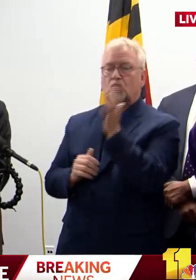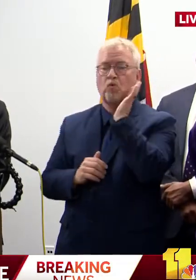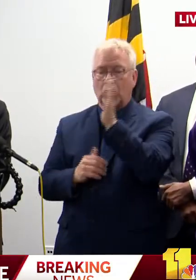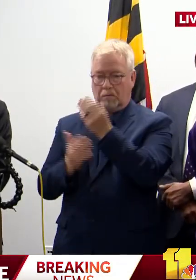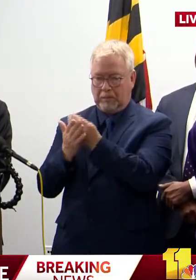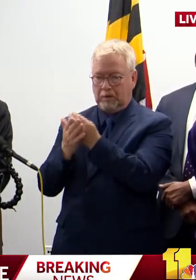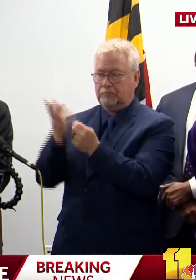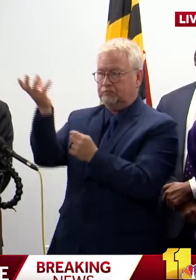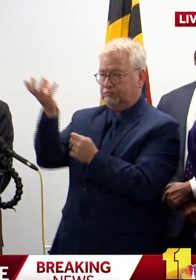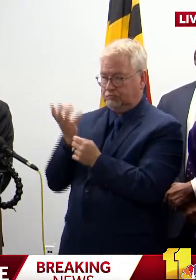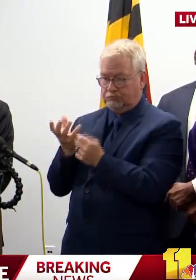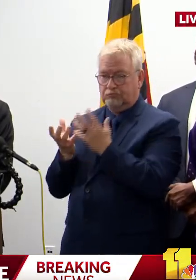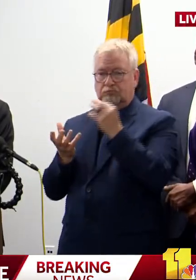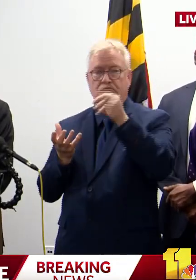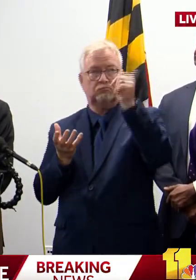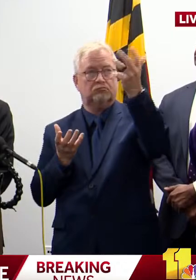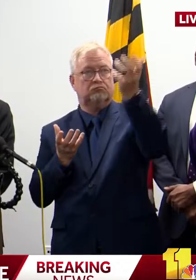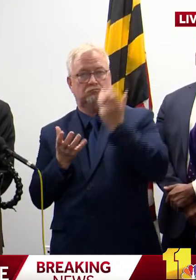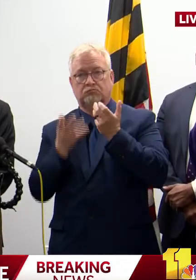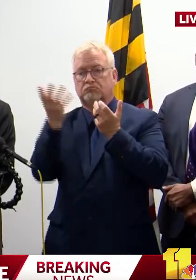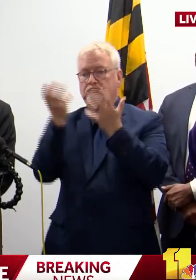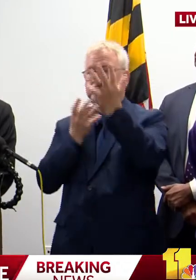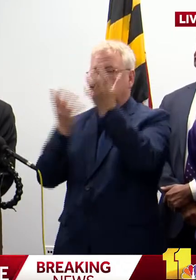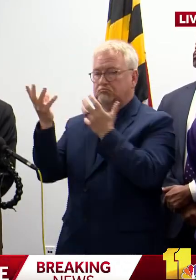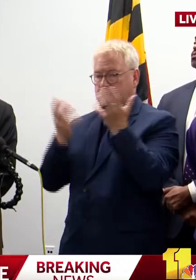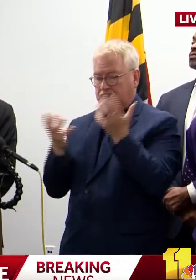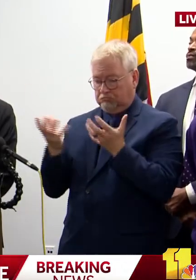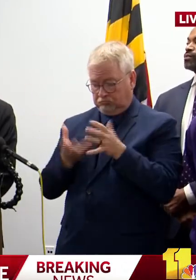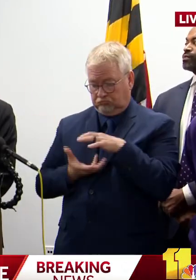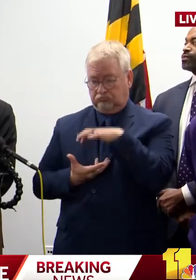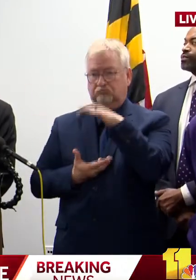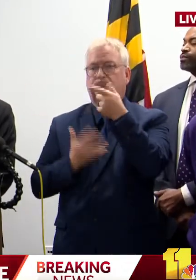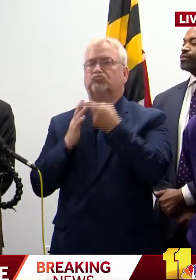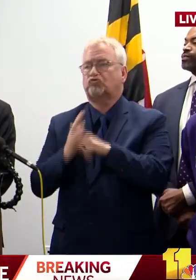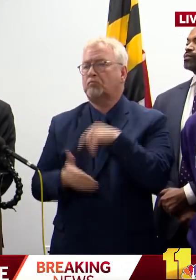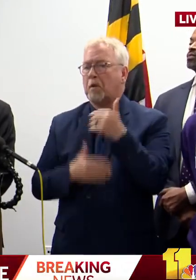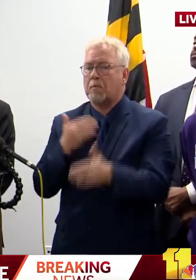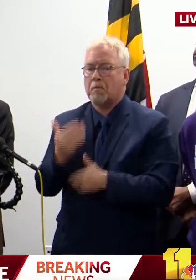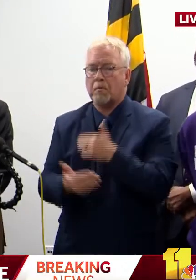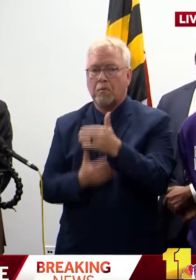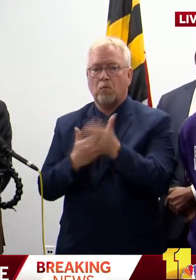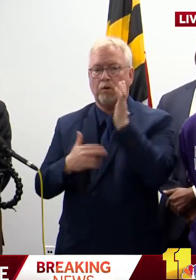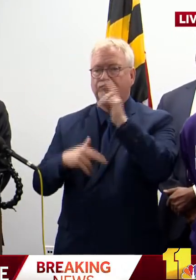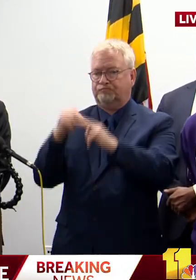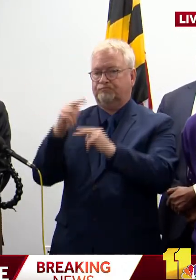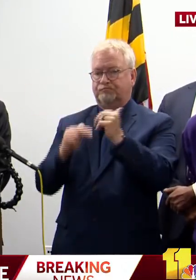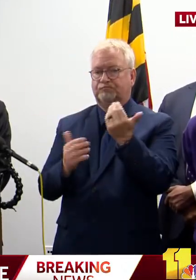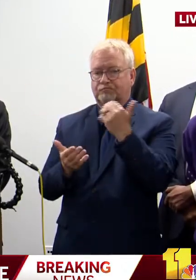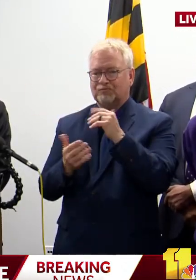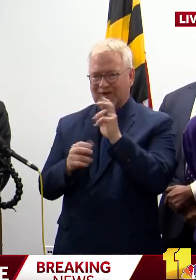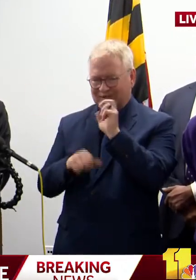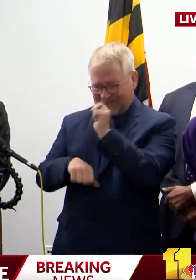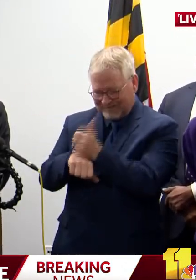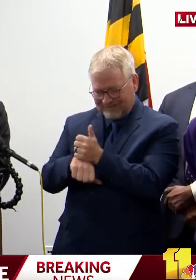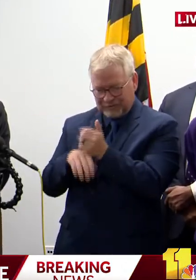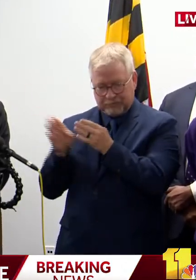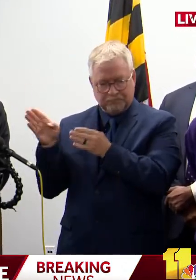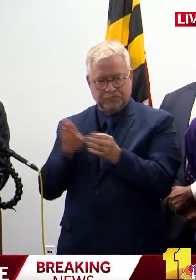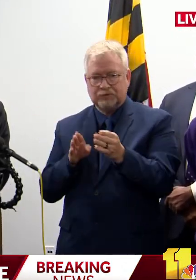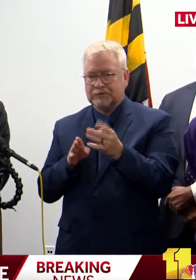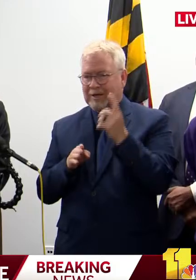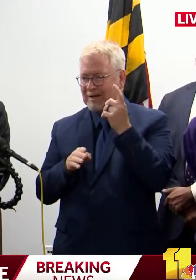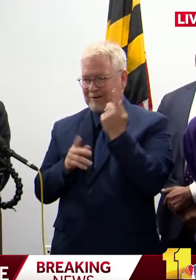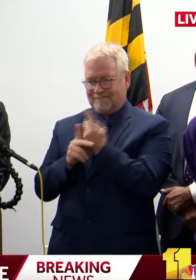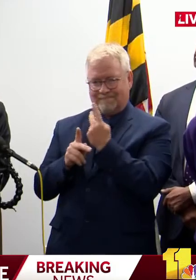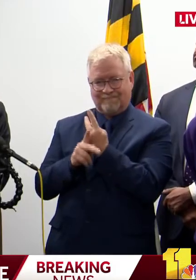federal dollars very quickly to start that process, and then we will come up with a design for the replacement of that bridge as quickly as possible to get